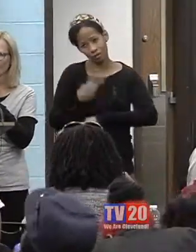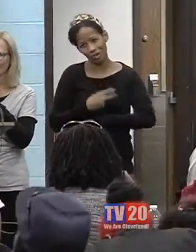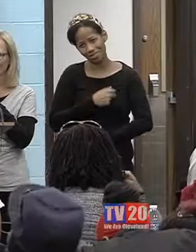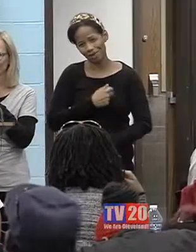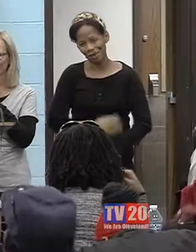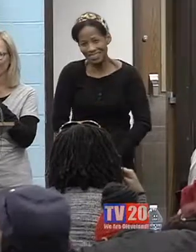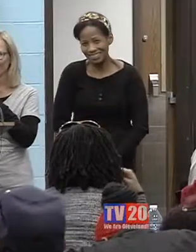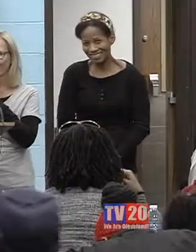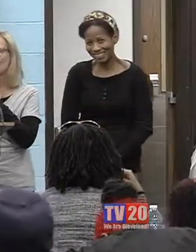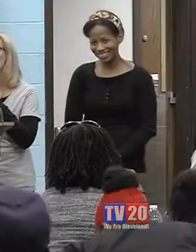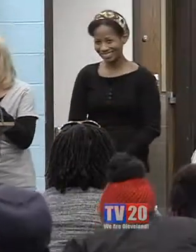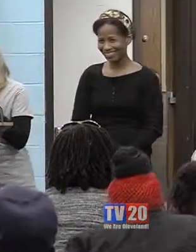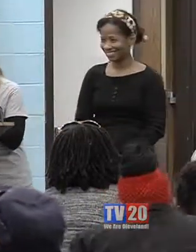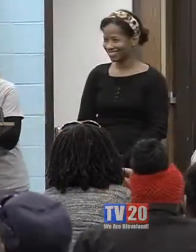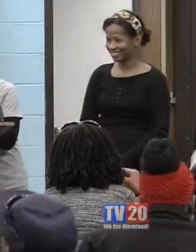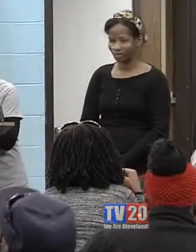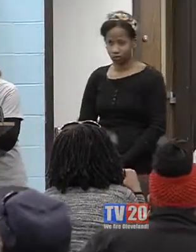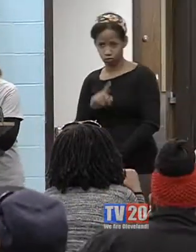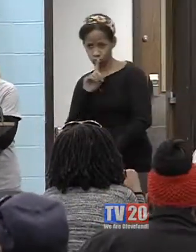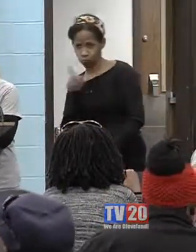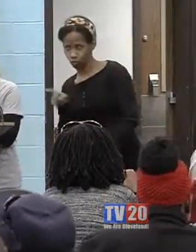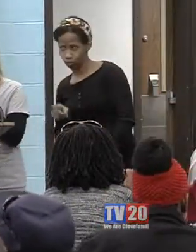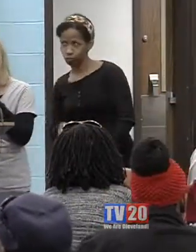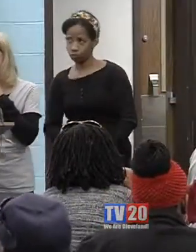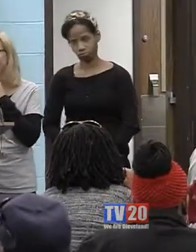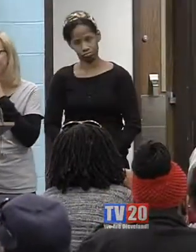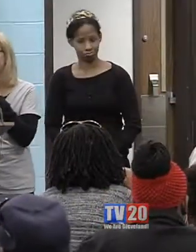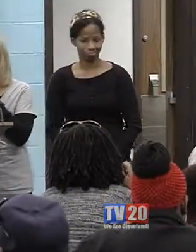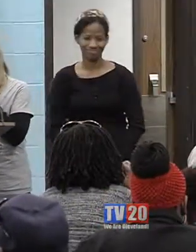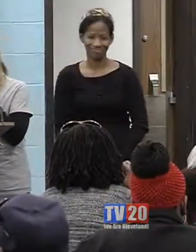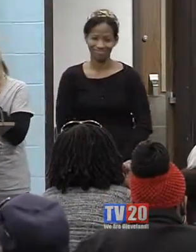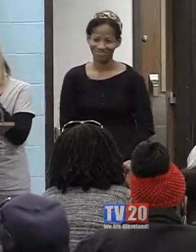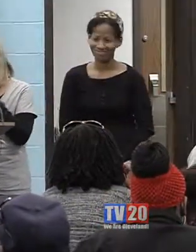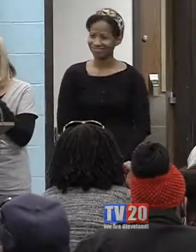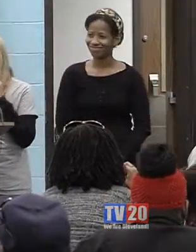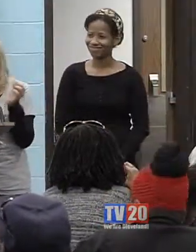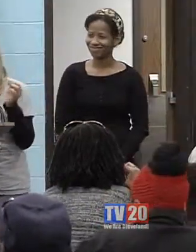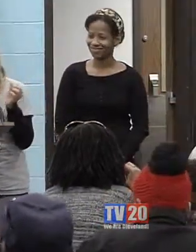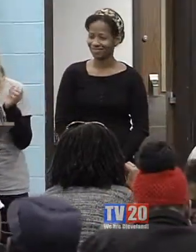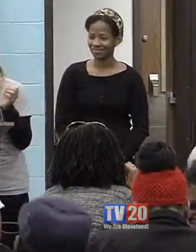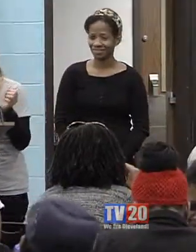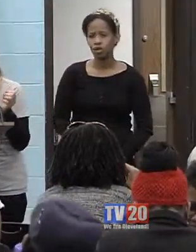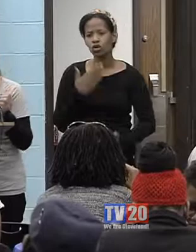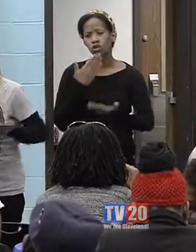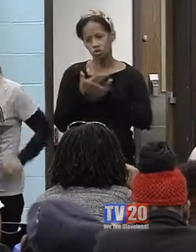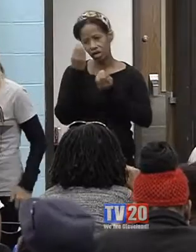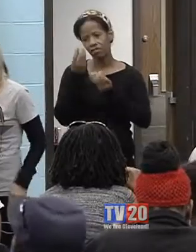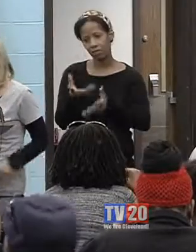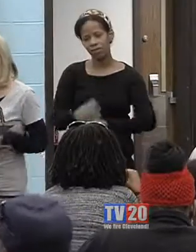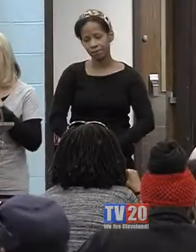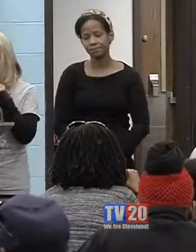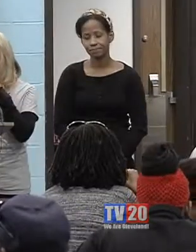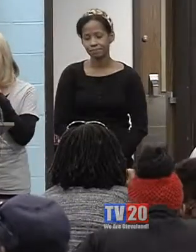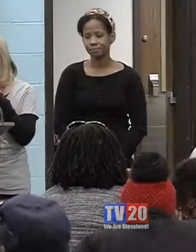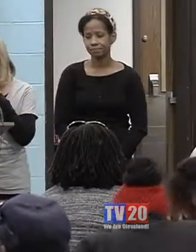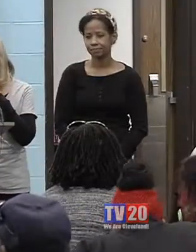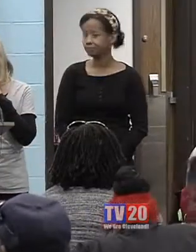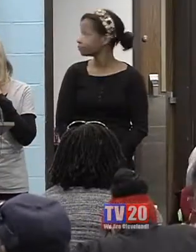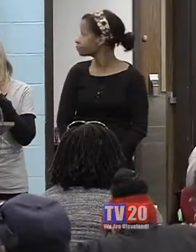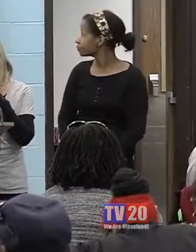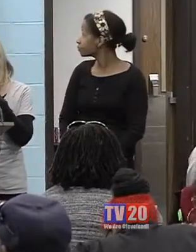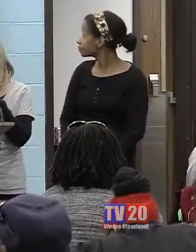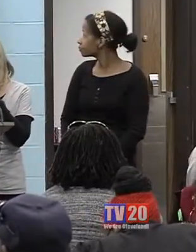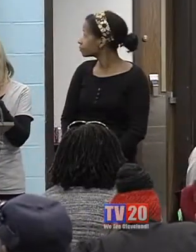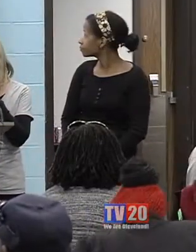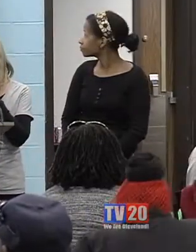stuff. It's true. It's all true. All good information, though. So there's a couple of